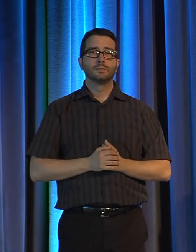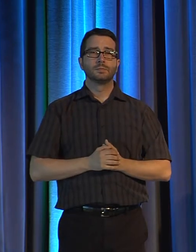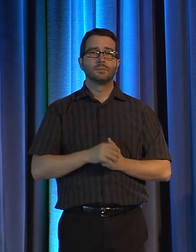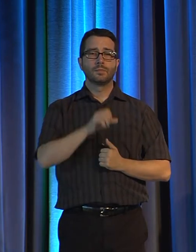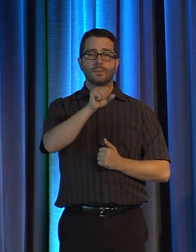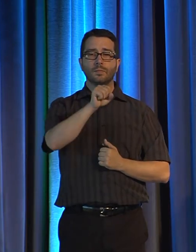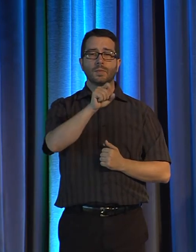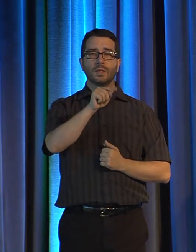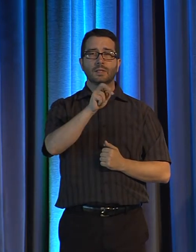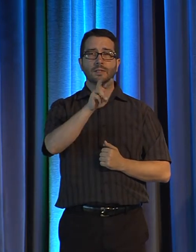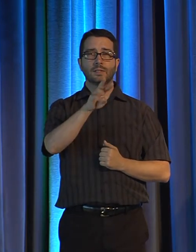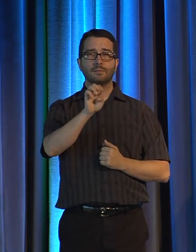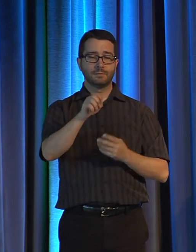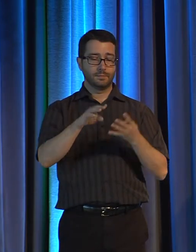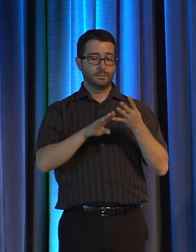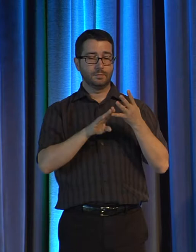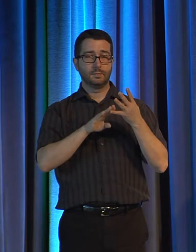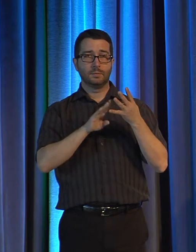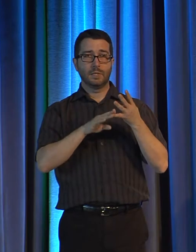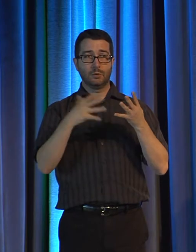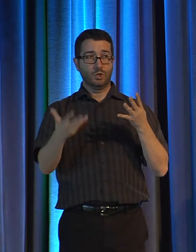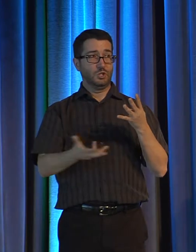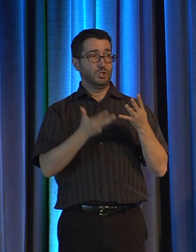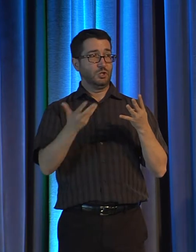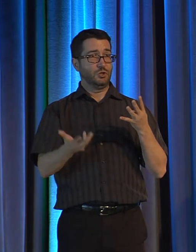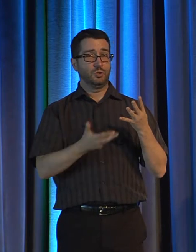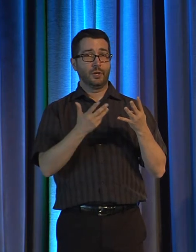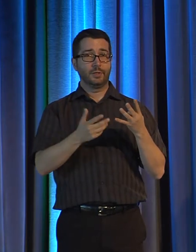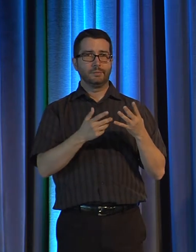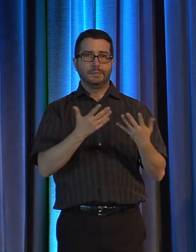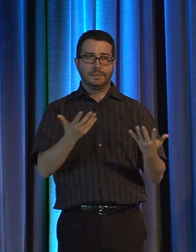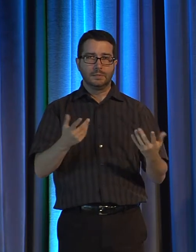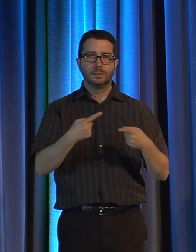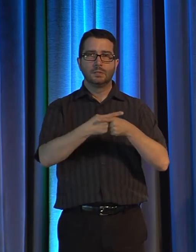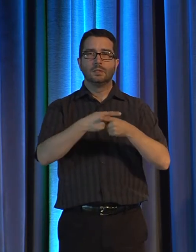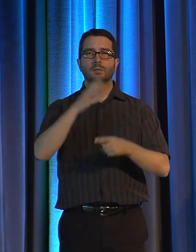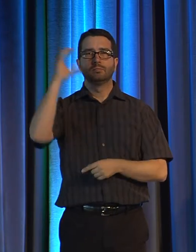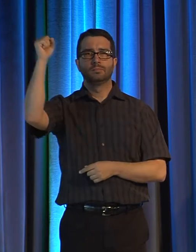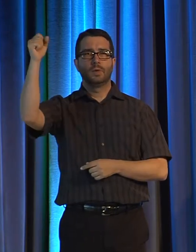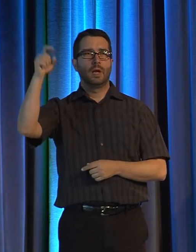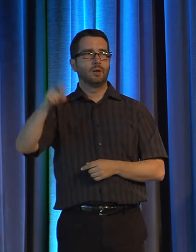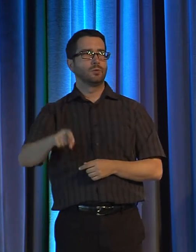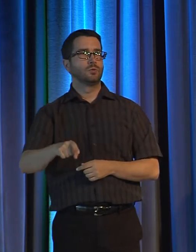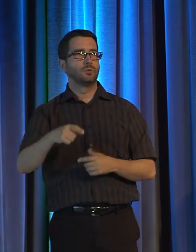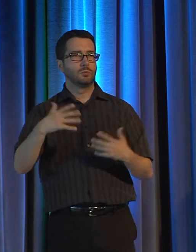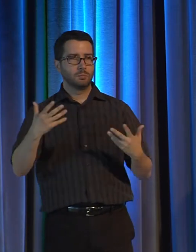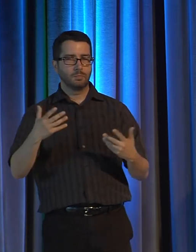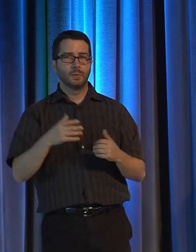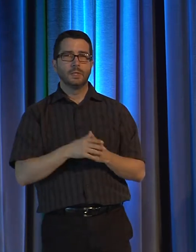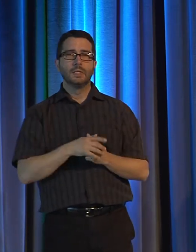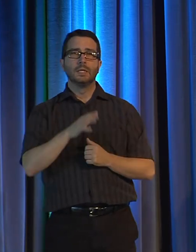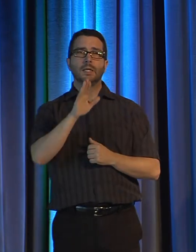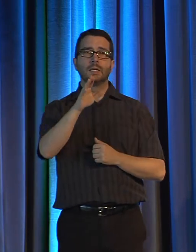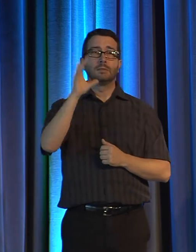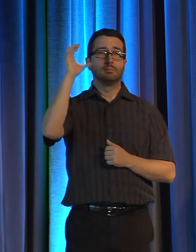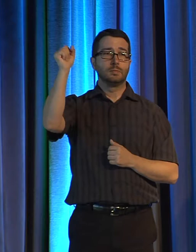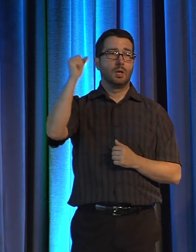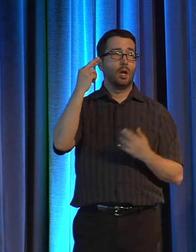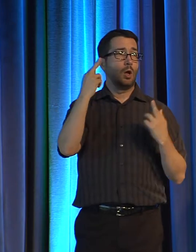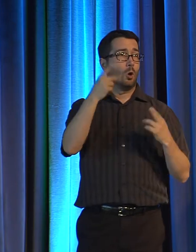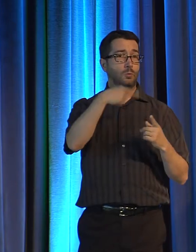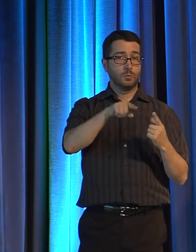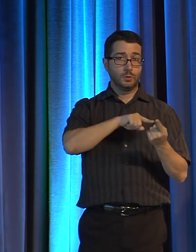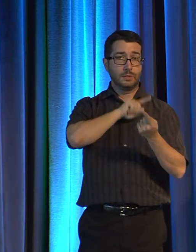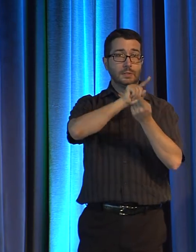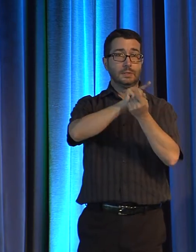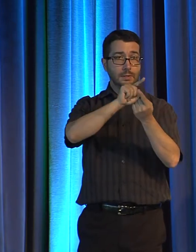Steve was here. He had another engagement and another commitment, so he had to leave. But in his absence, I hope all of you tell him when you